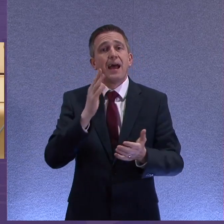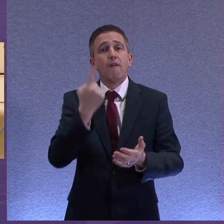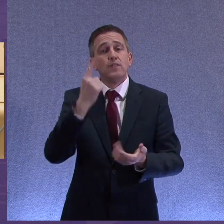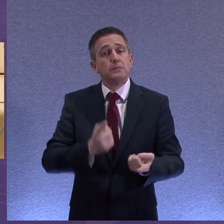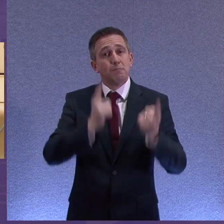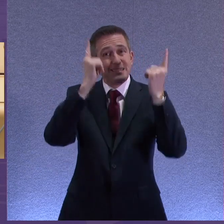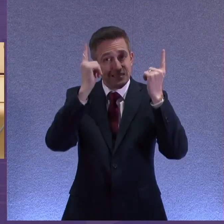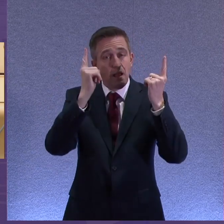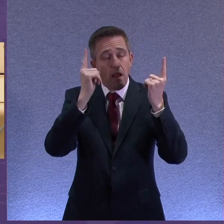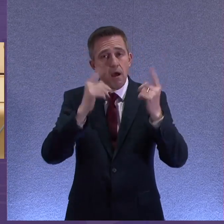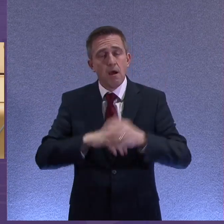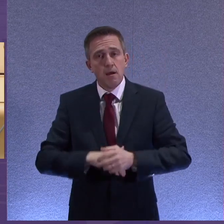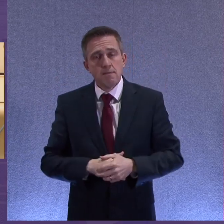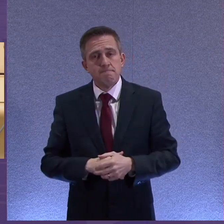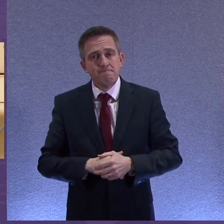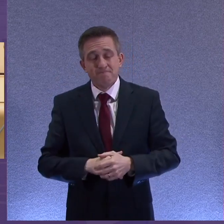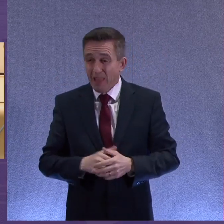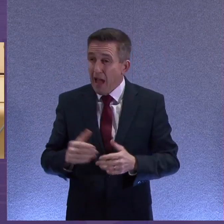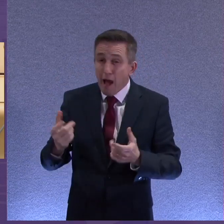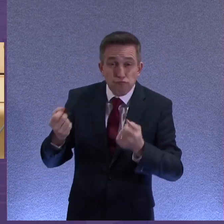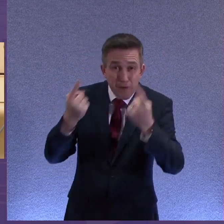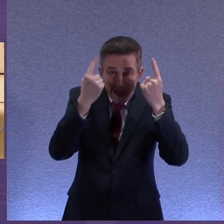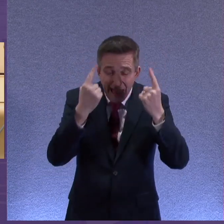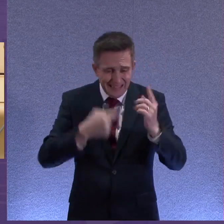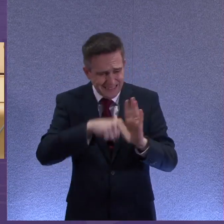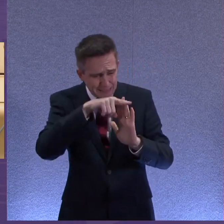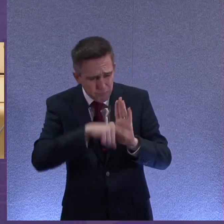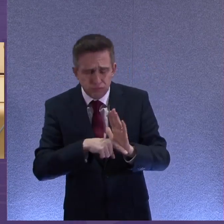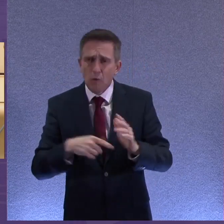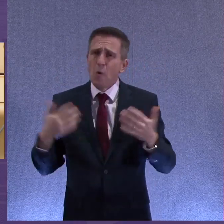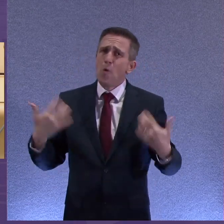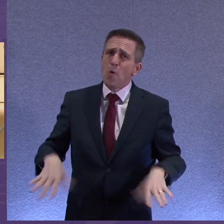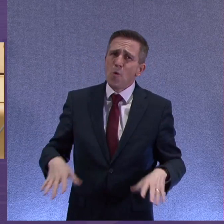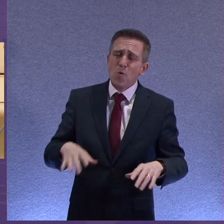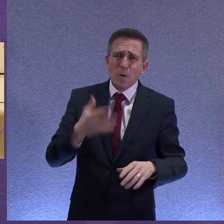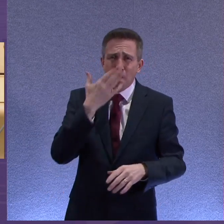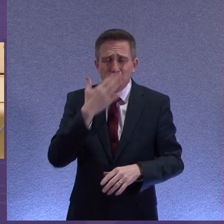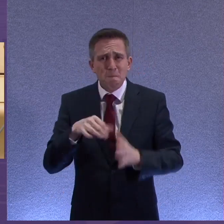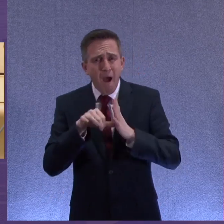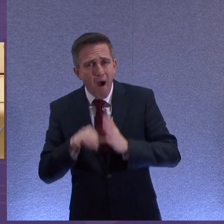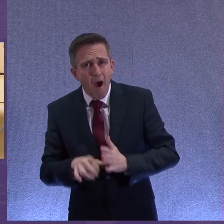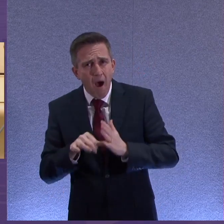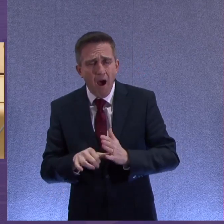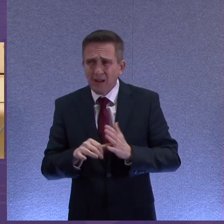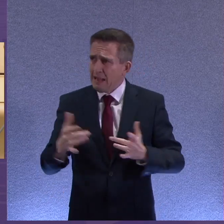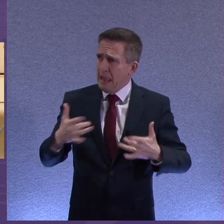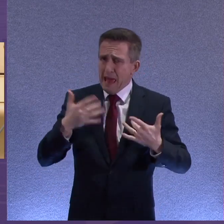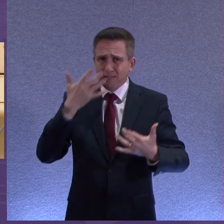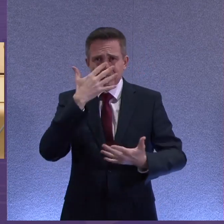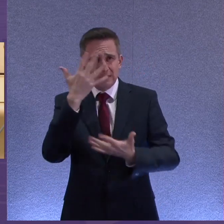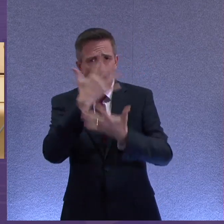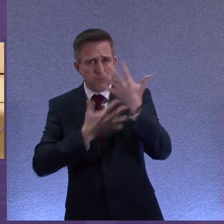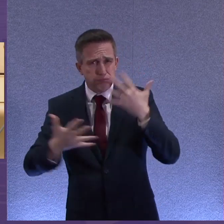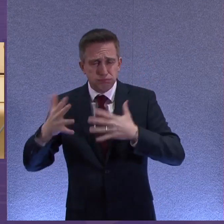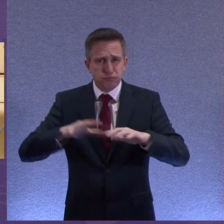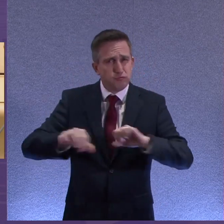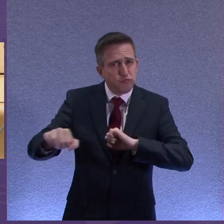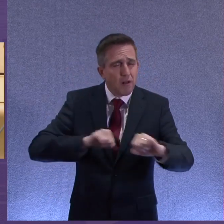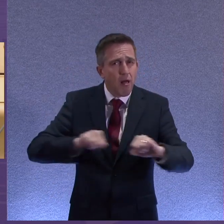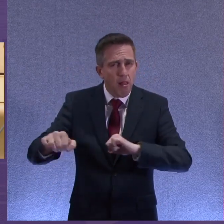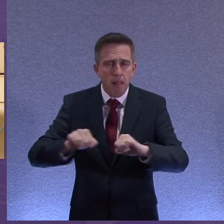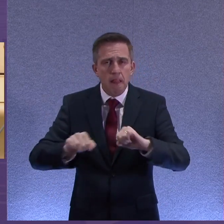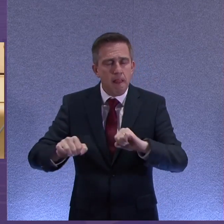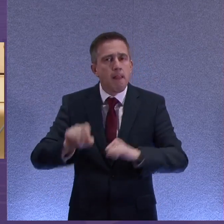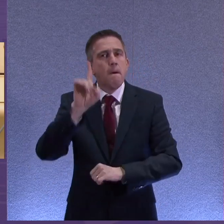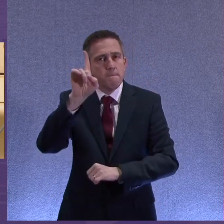Kingdom. I know it is hard. I know that life seems unsettling and strange. But it is vital that we